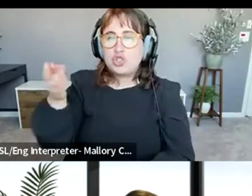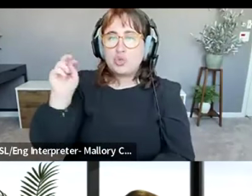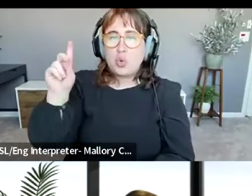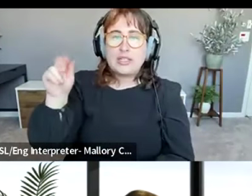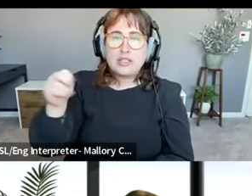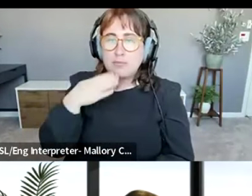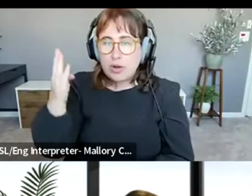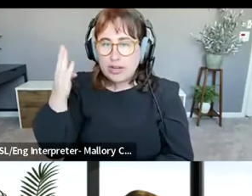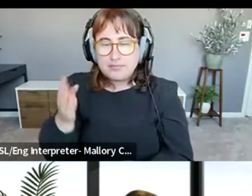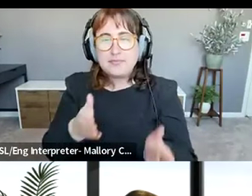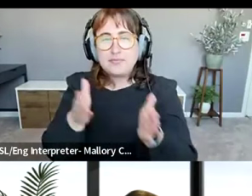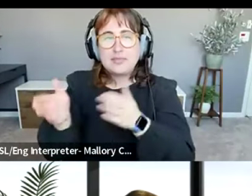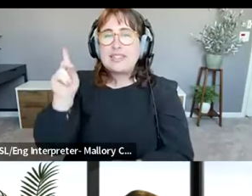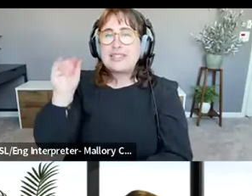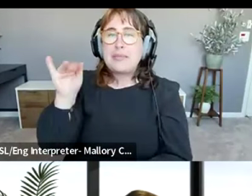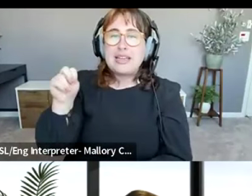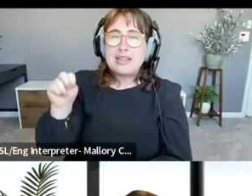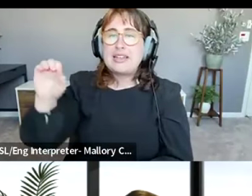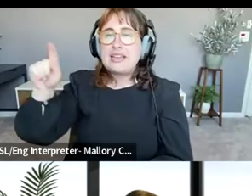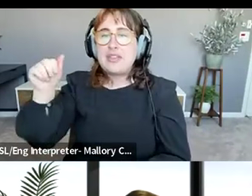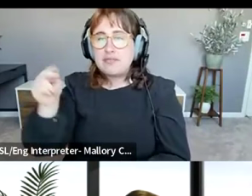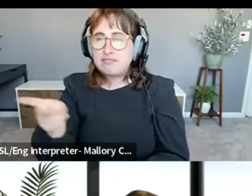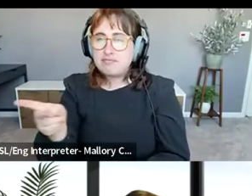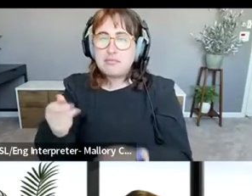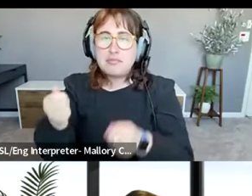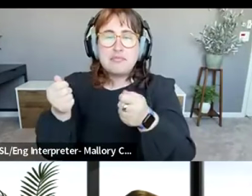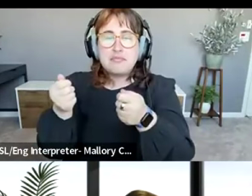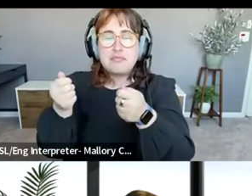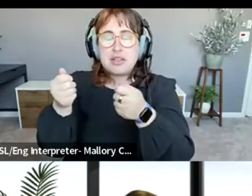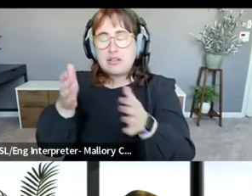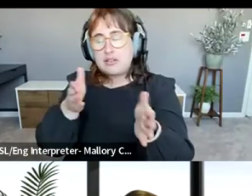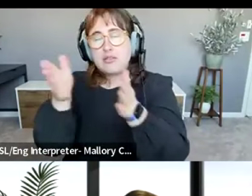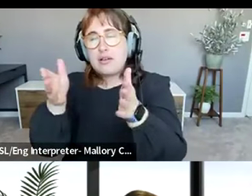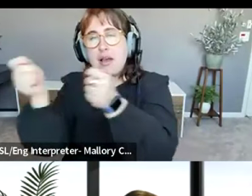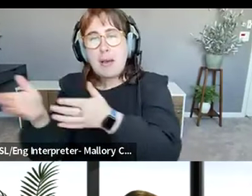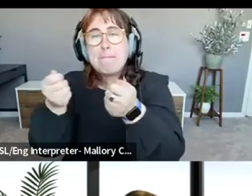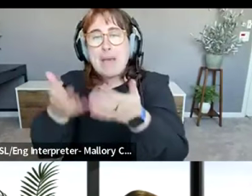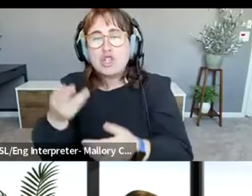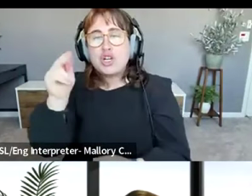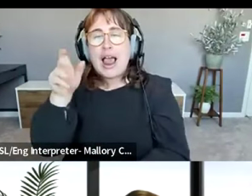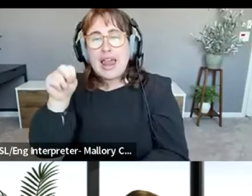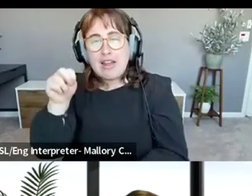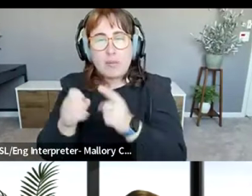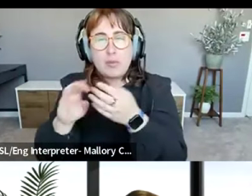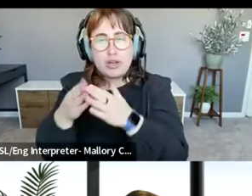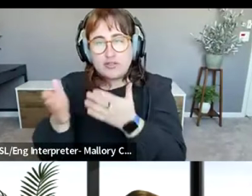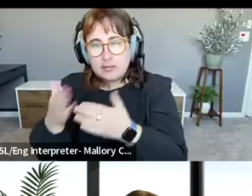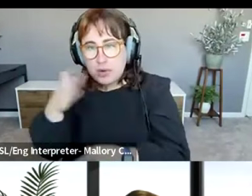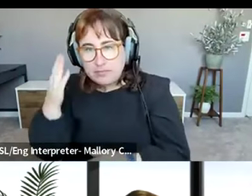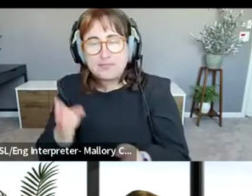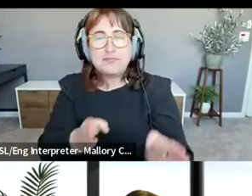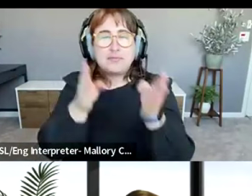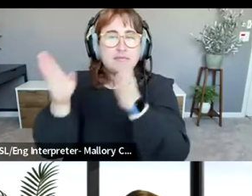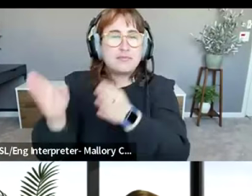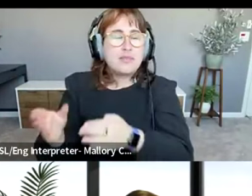morning. We have Damien and Ethan. Our manager, Helen, is on as well from Community Services. We